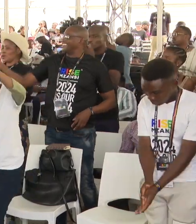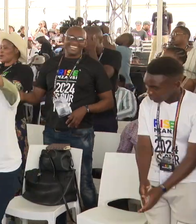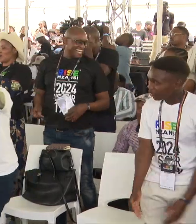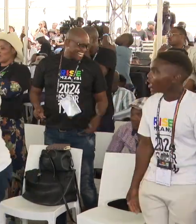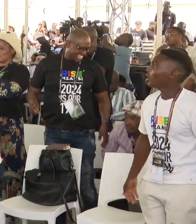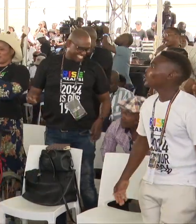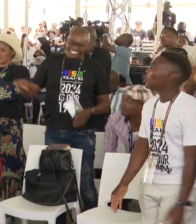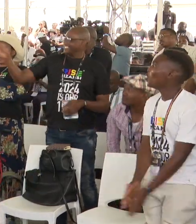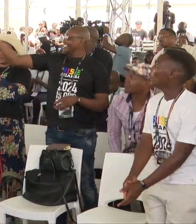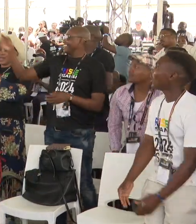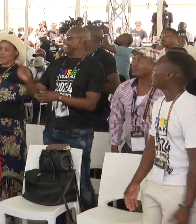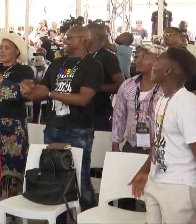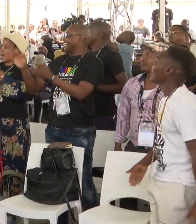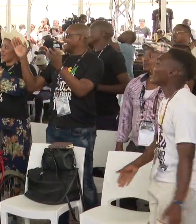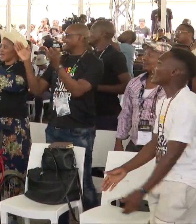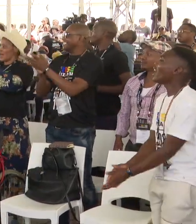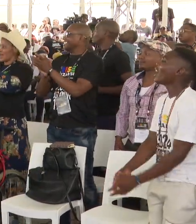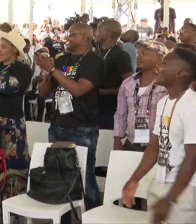Sizojikizito